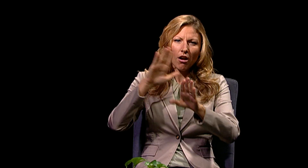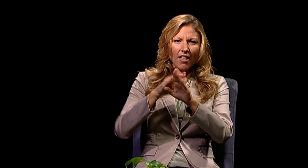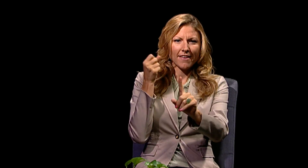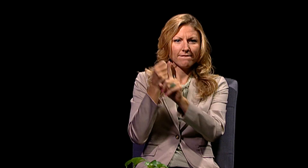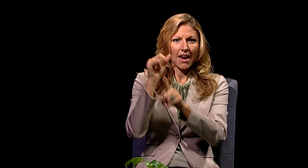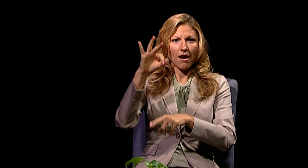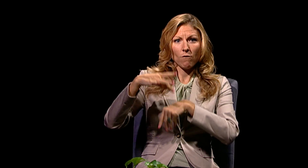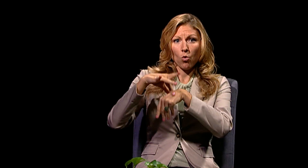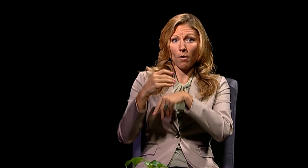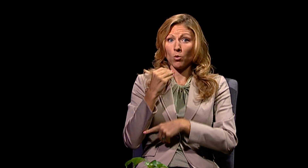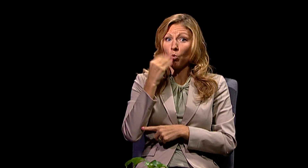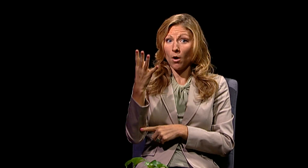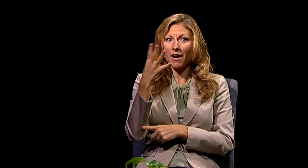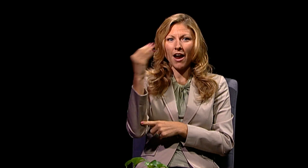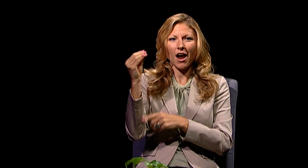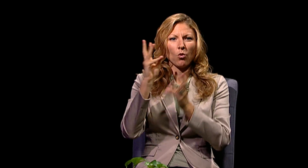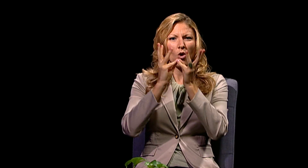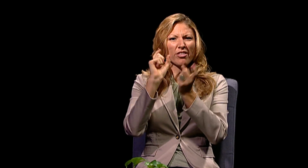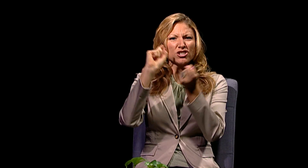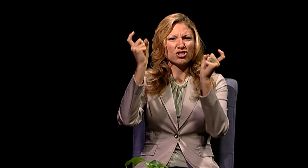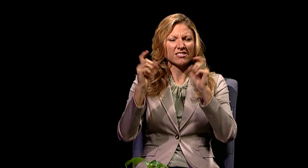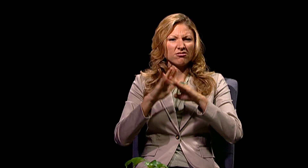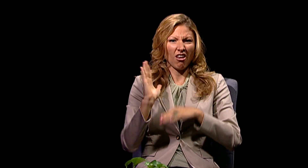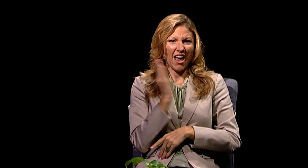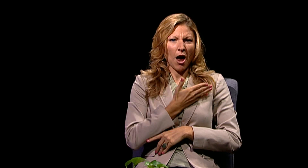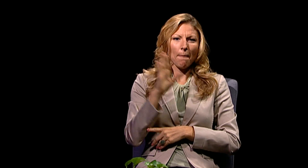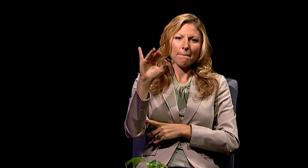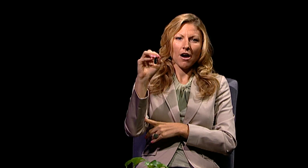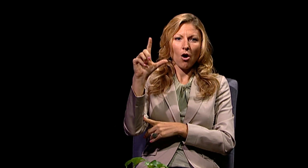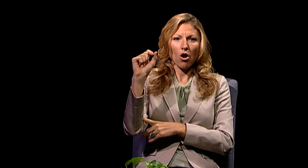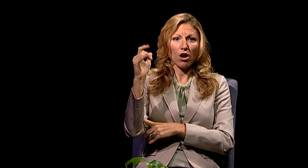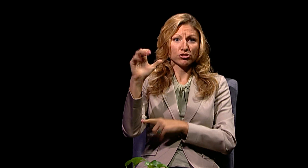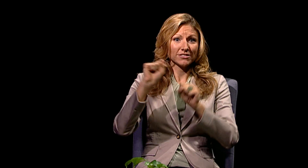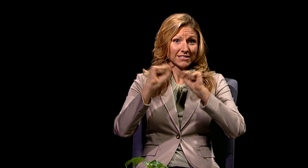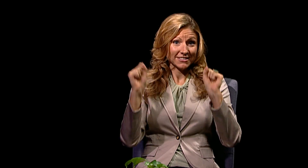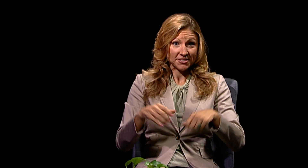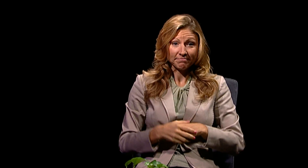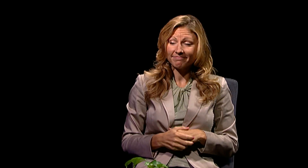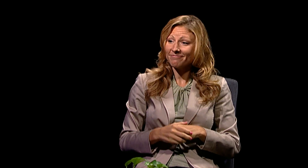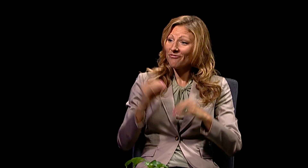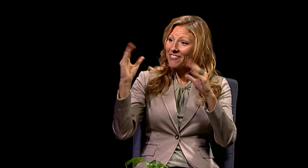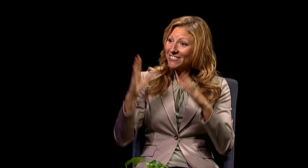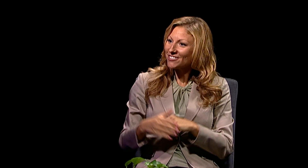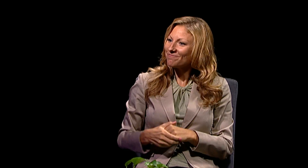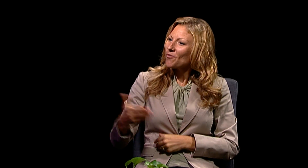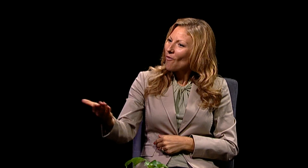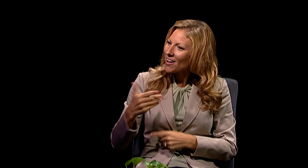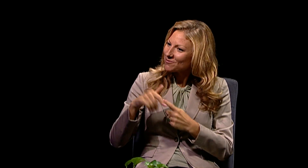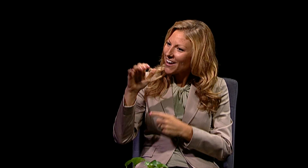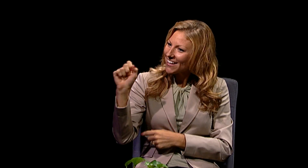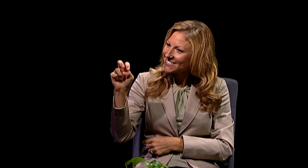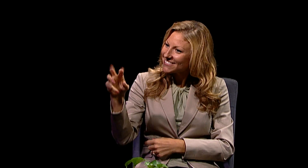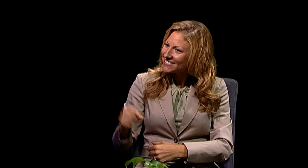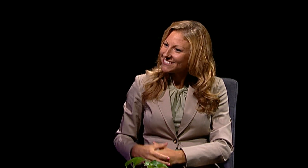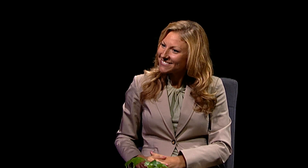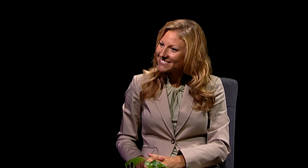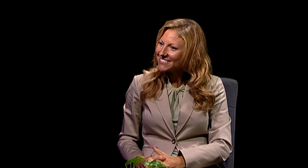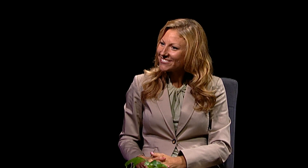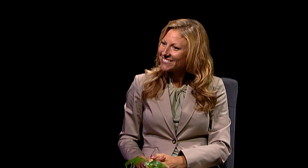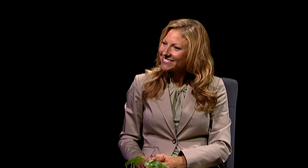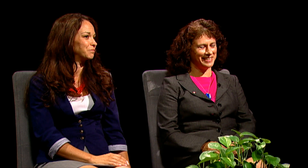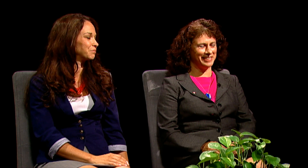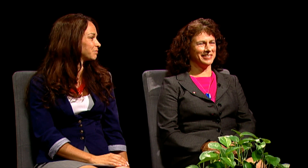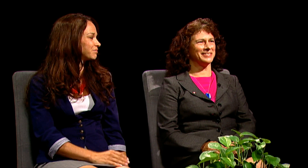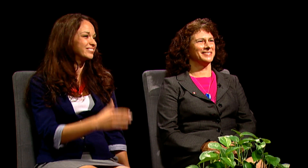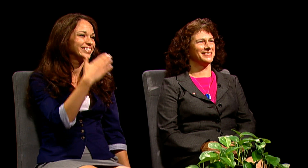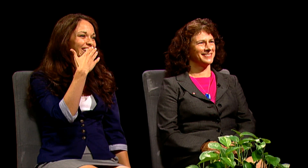worked extensively researching the effects of global warming and weather changes on biological systems. Professor, welcome to Access